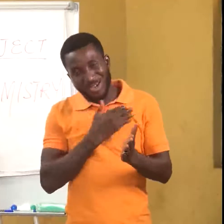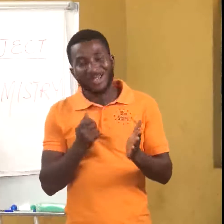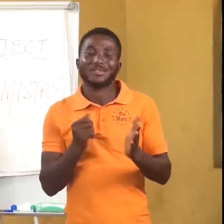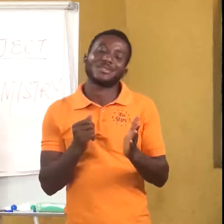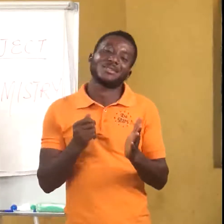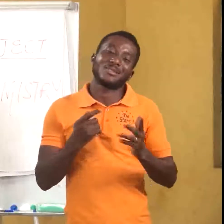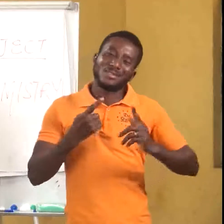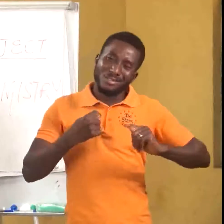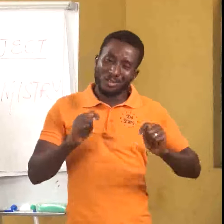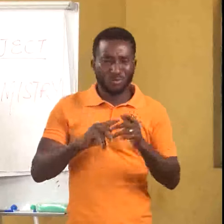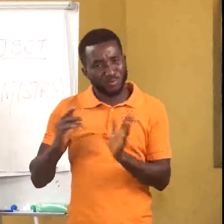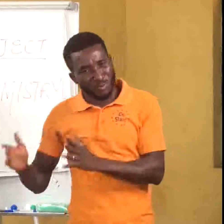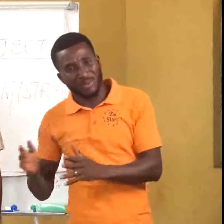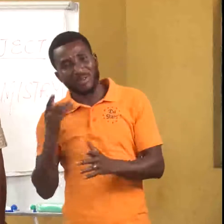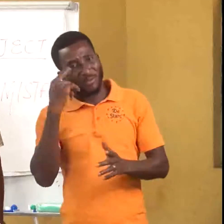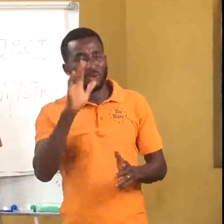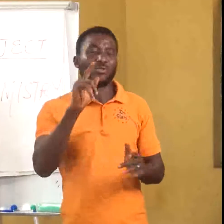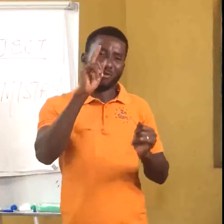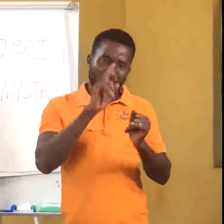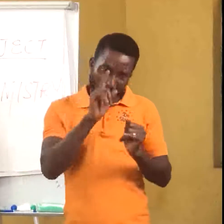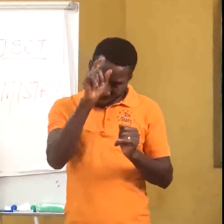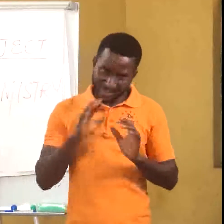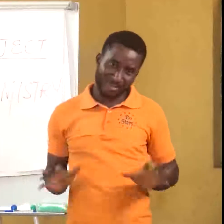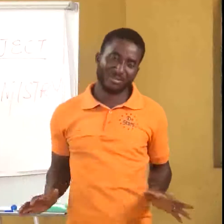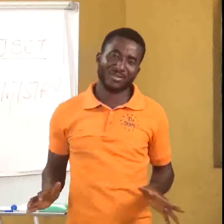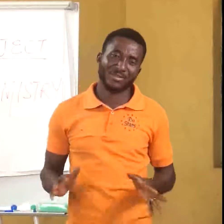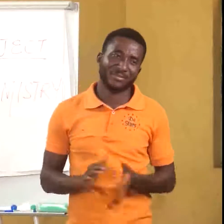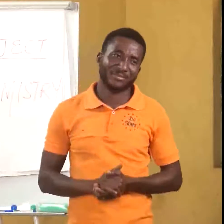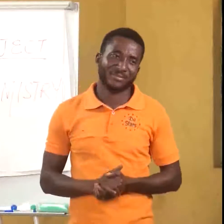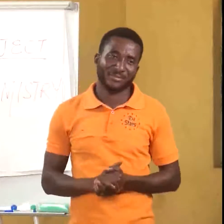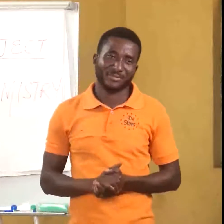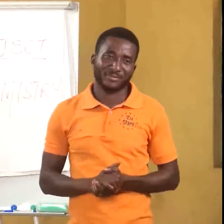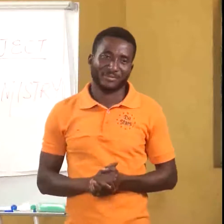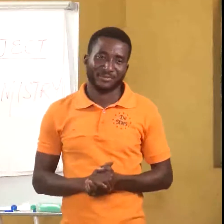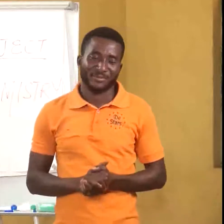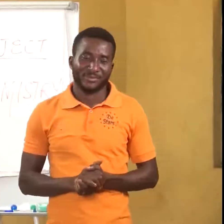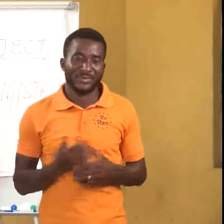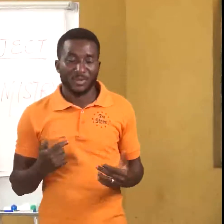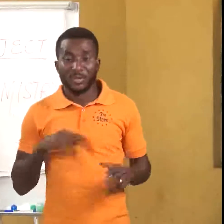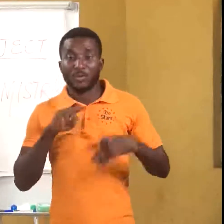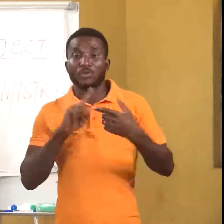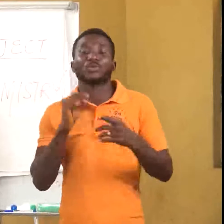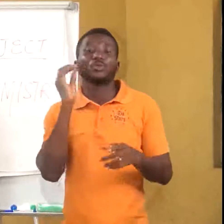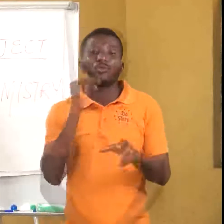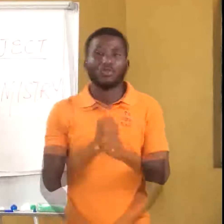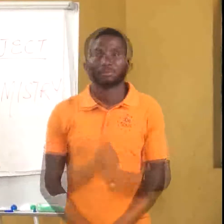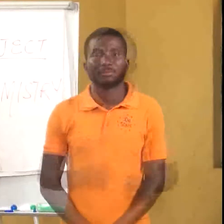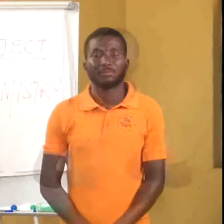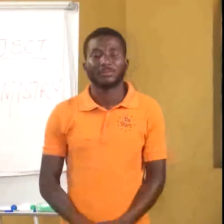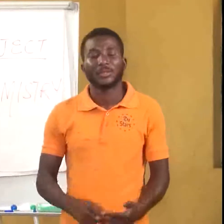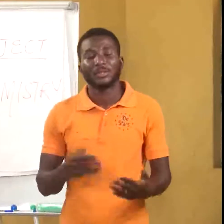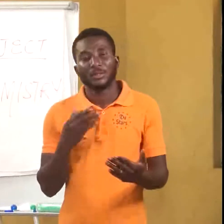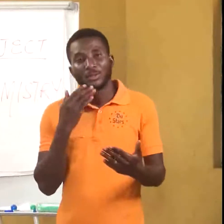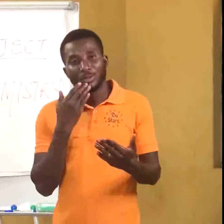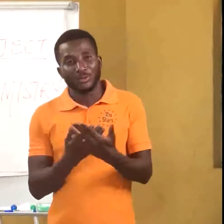my noble colleague, Malan Ibrahim Umar, to summarize and give you the assignment for today's lesson. Have a wonderful day. Good day,